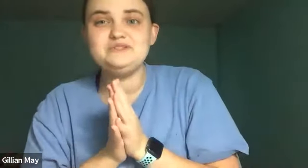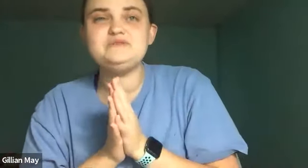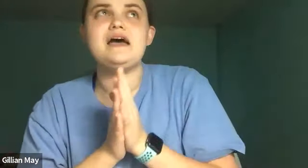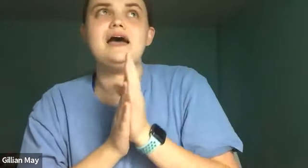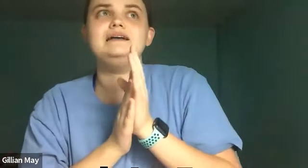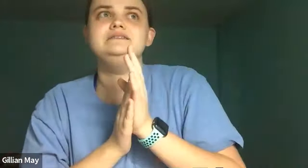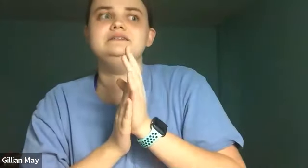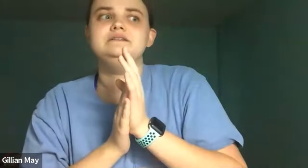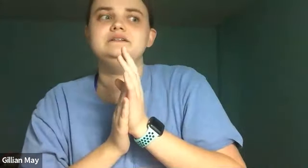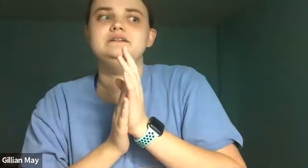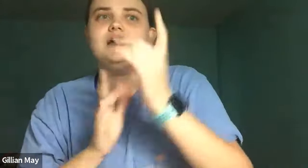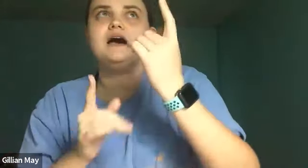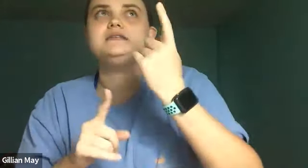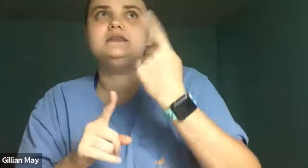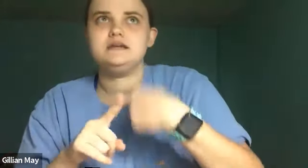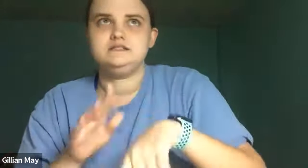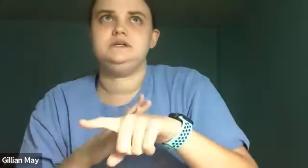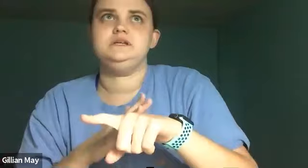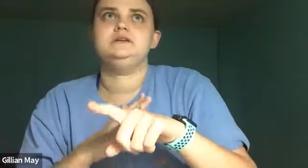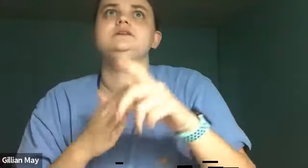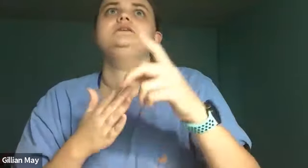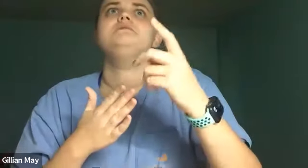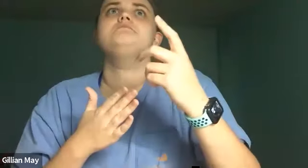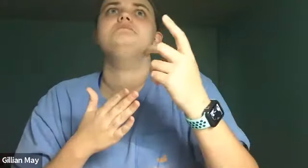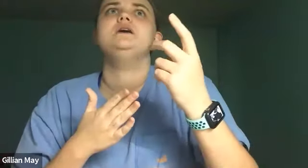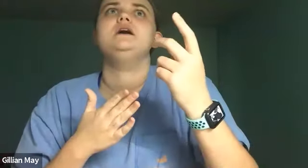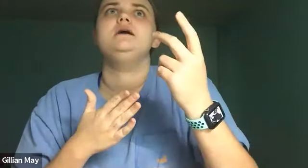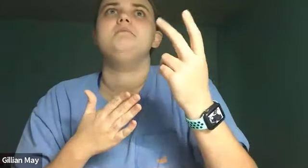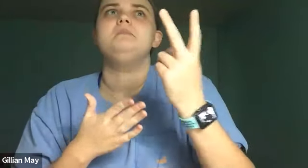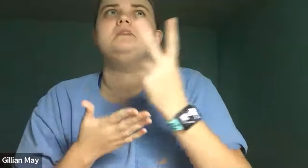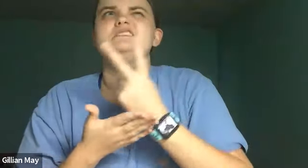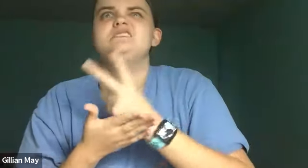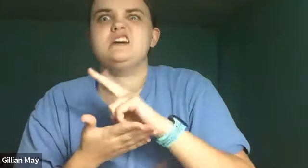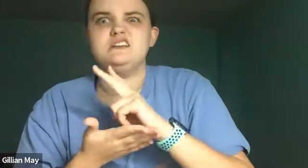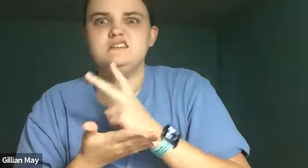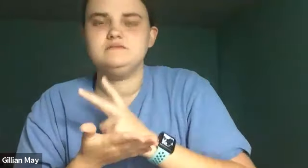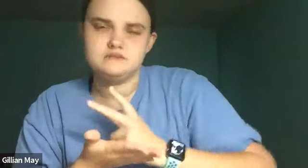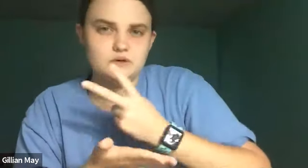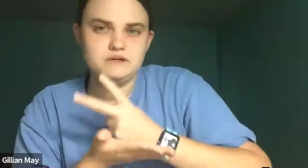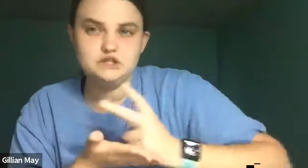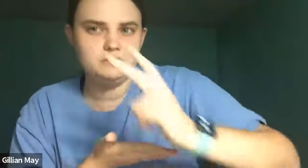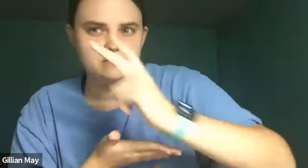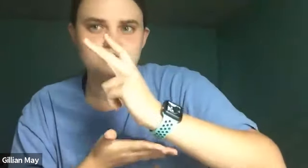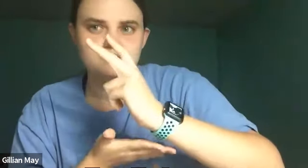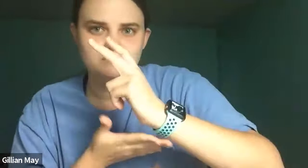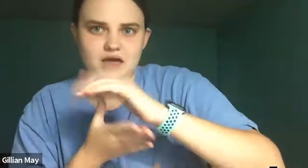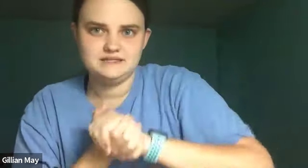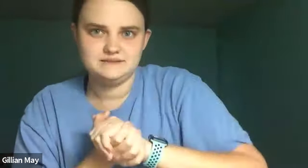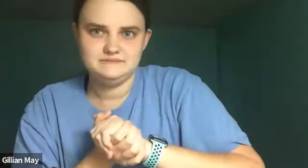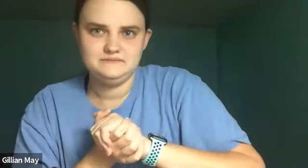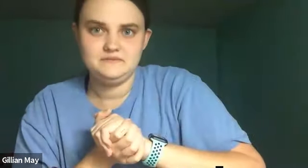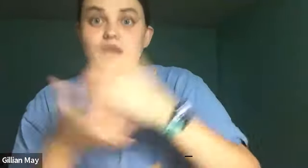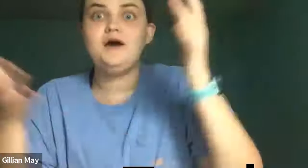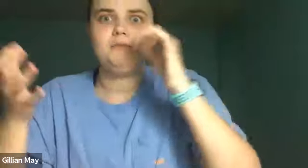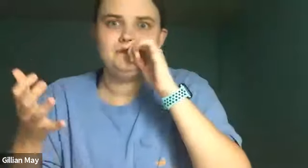do that, not next week, but the second, so in 2 weeks, we will do that. Oh,